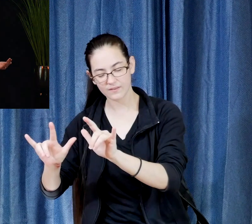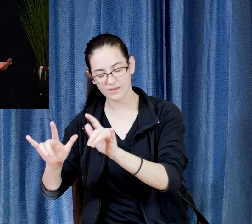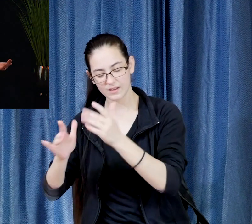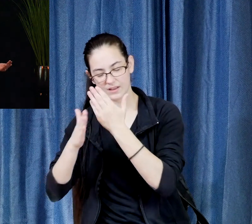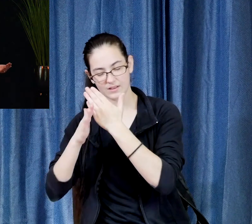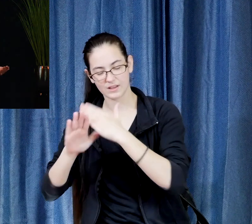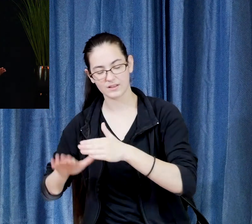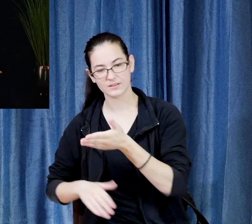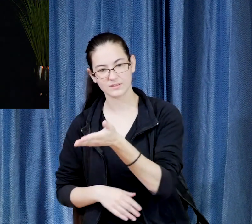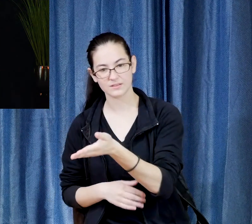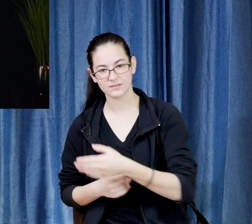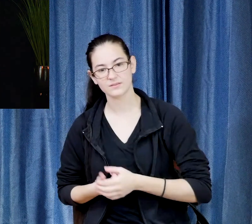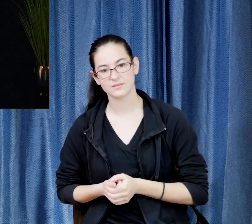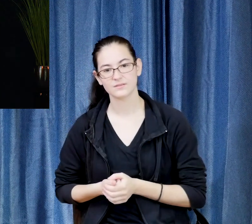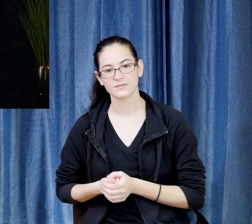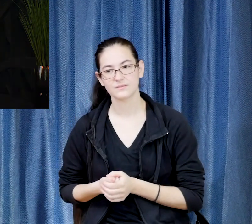silence.